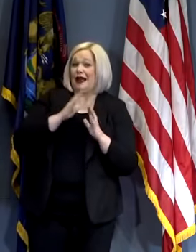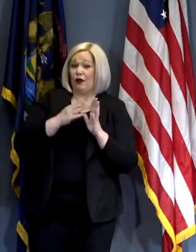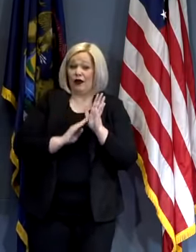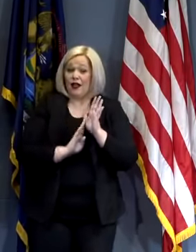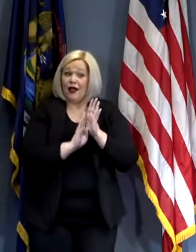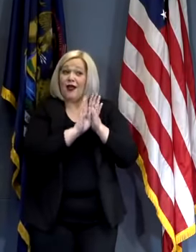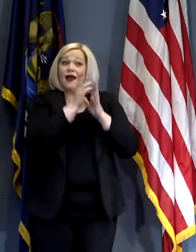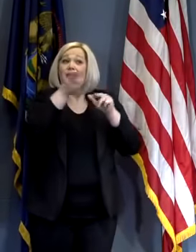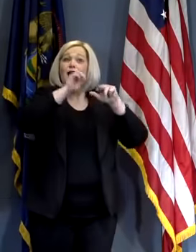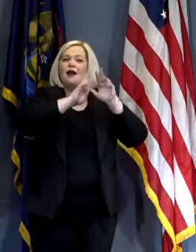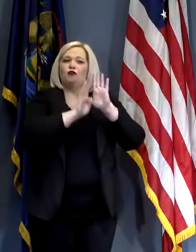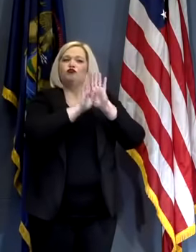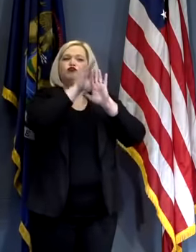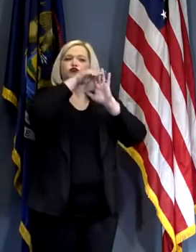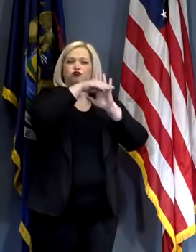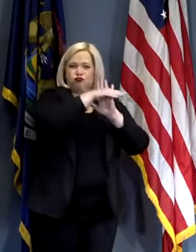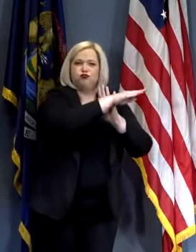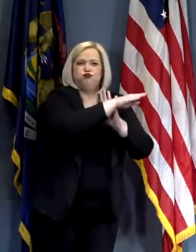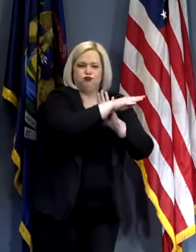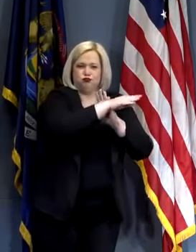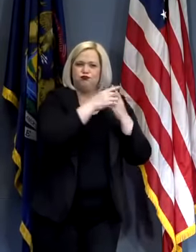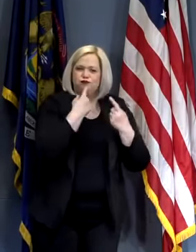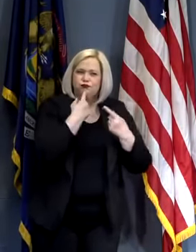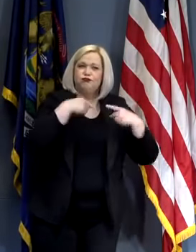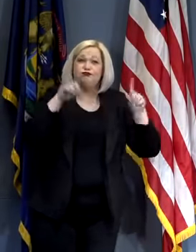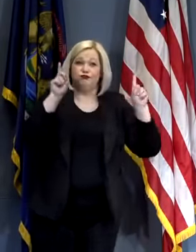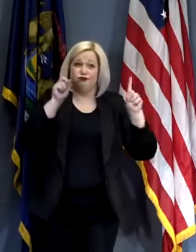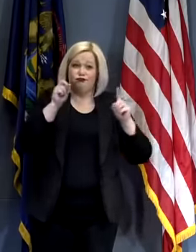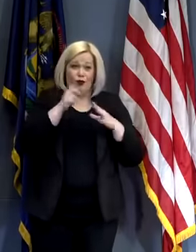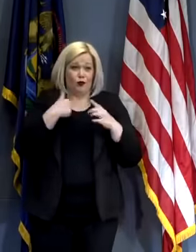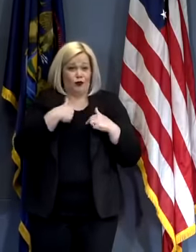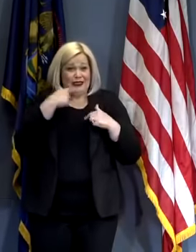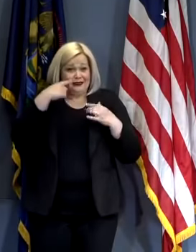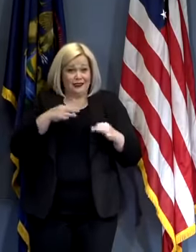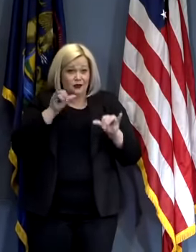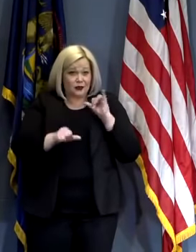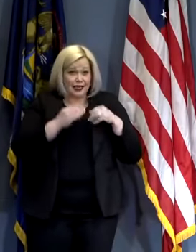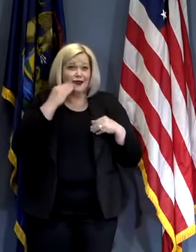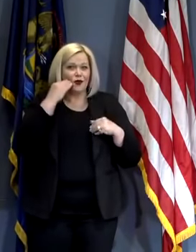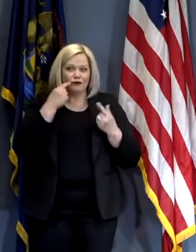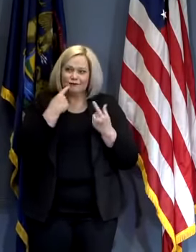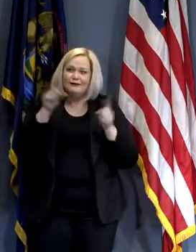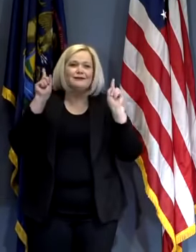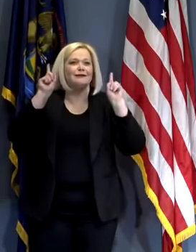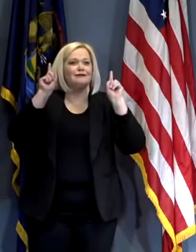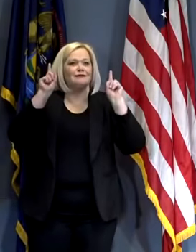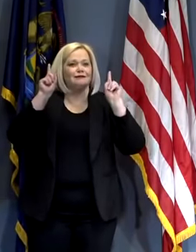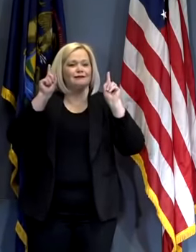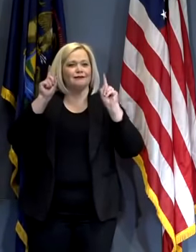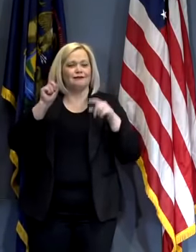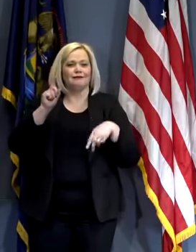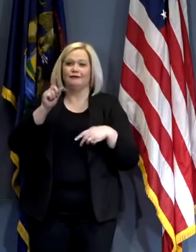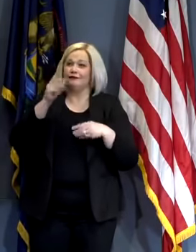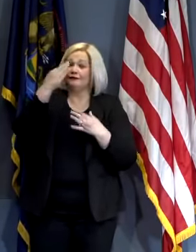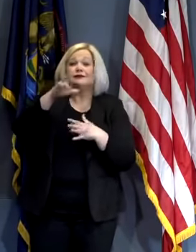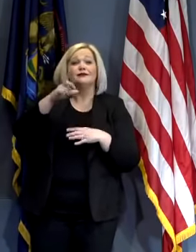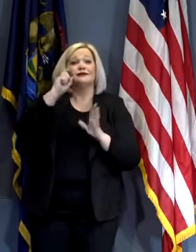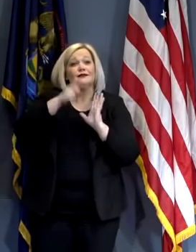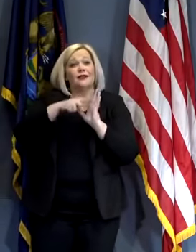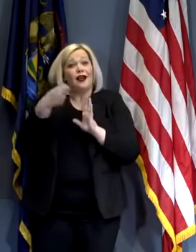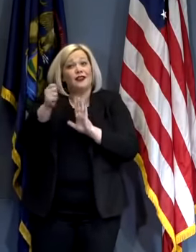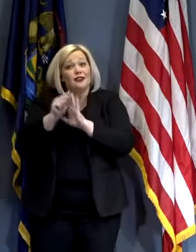curve. It shows that these aggressive actions we've taken are working. I just would like to acknowledge states without